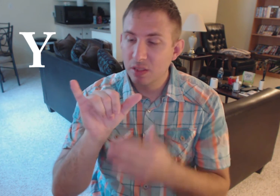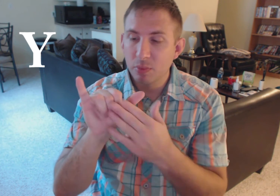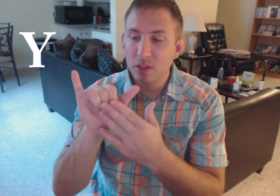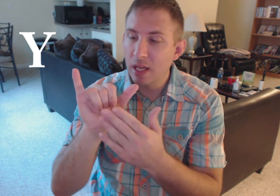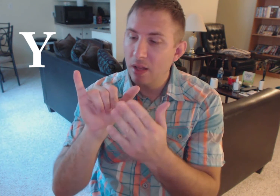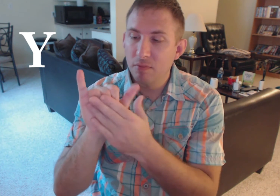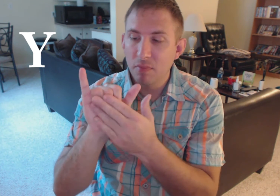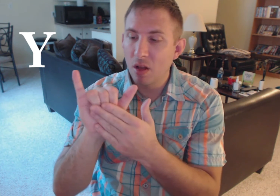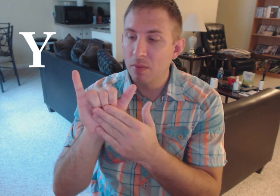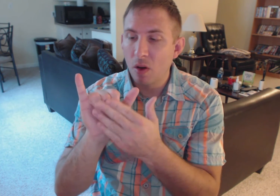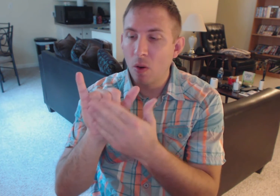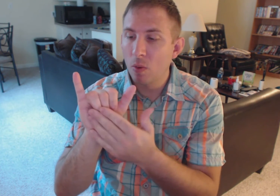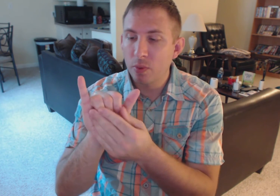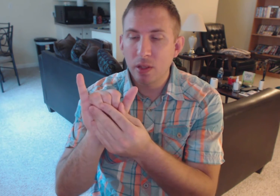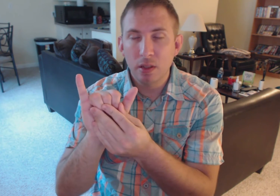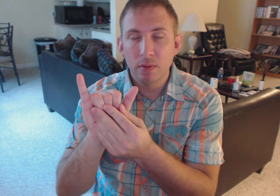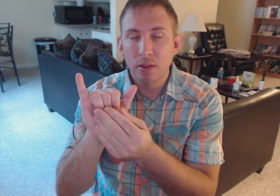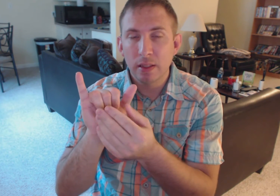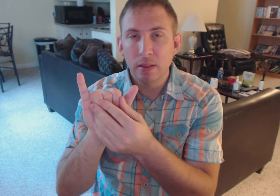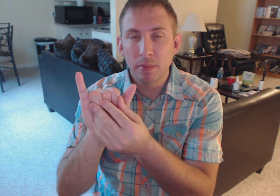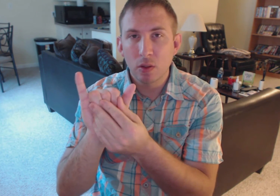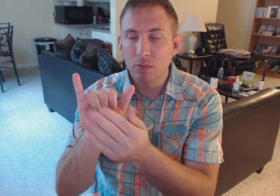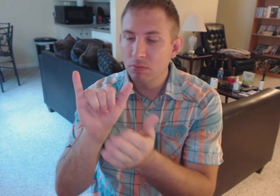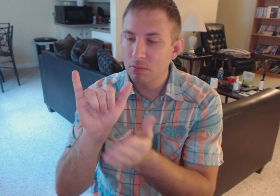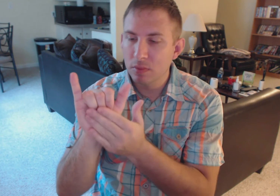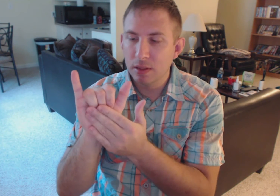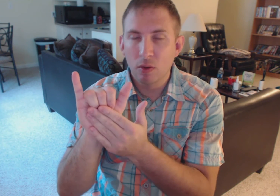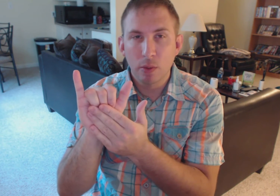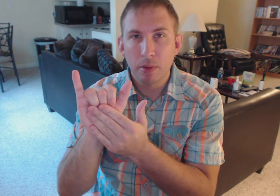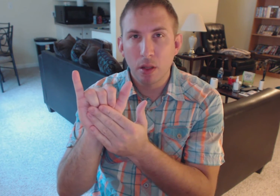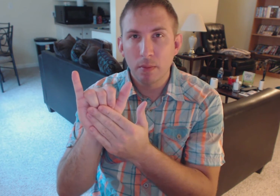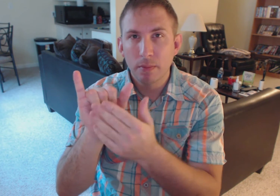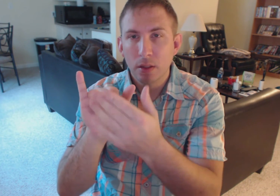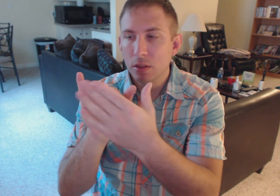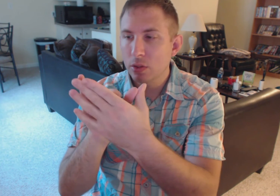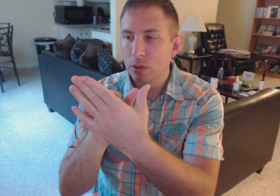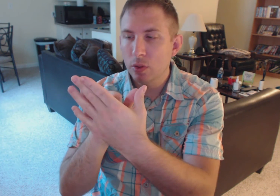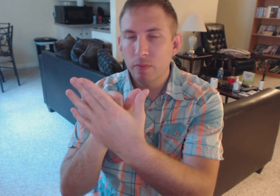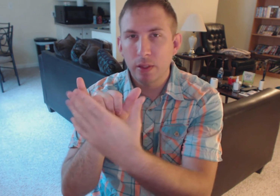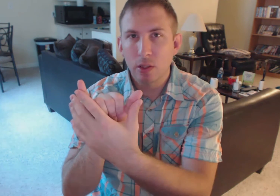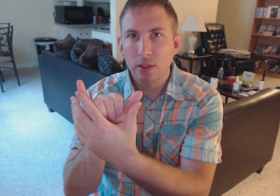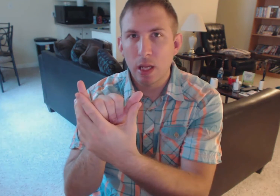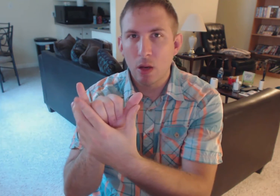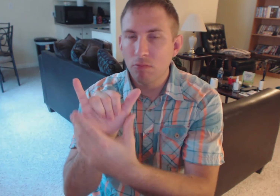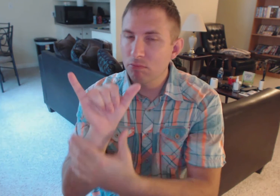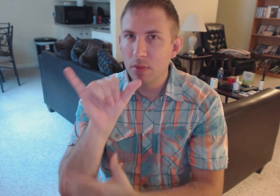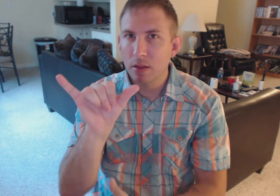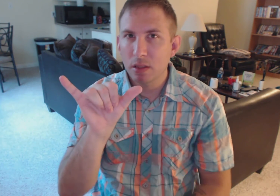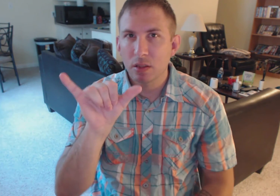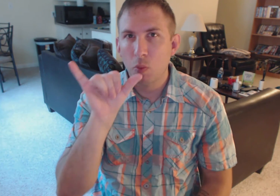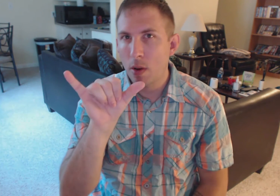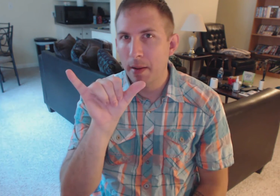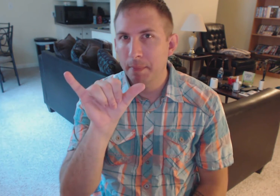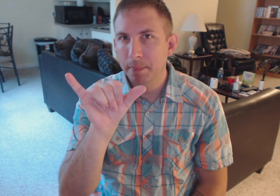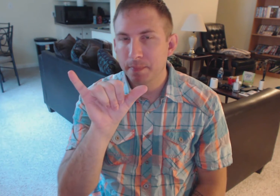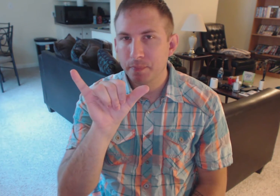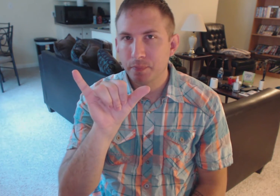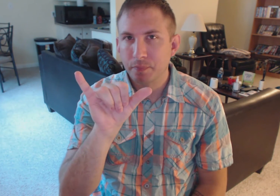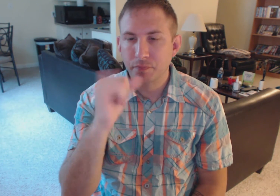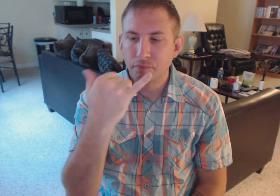Simple as that. All three in the middle on your palm, two fingers out like this. Y.